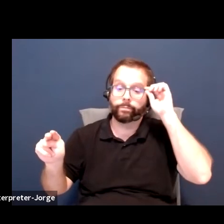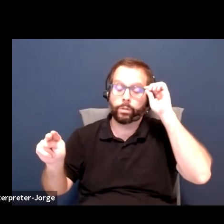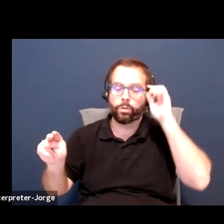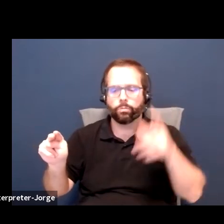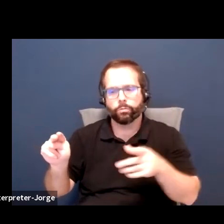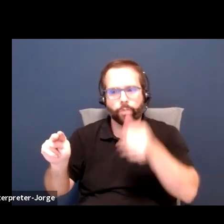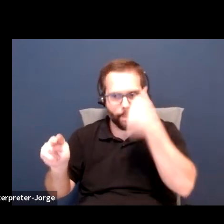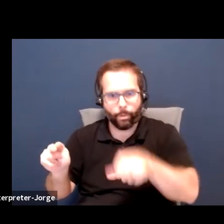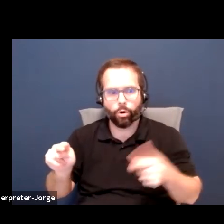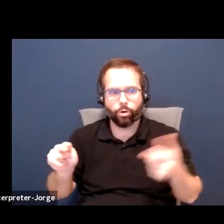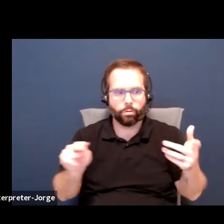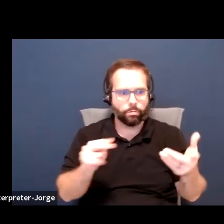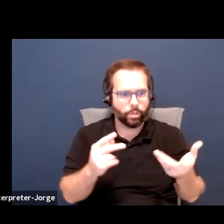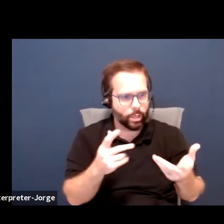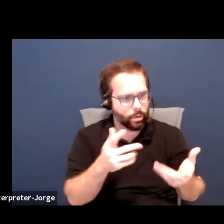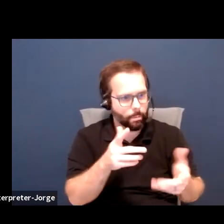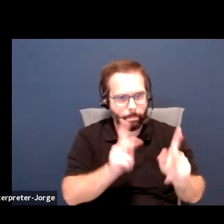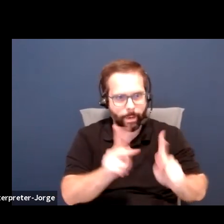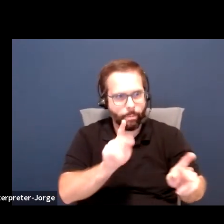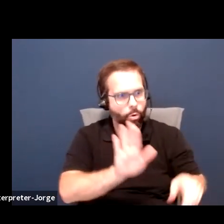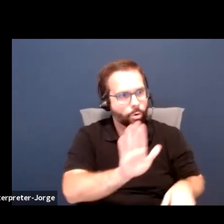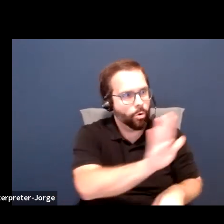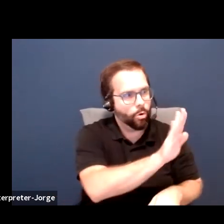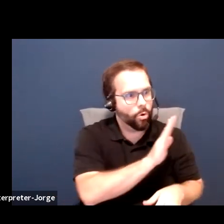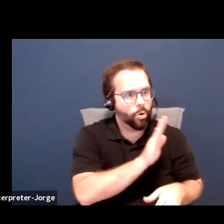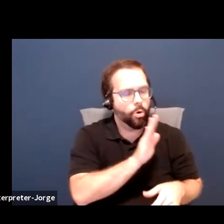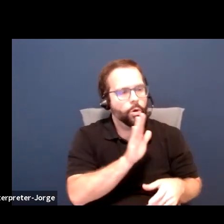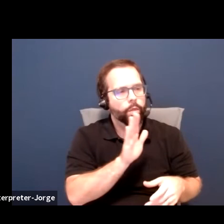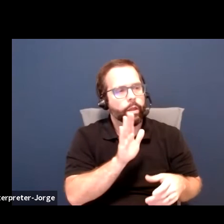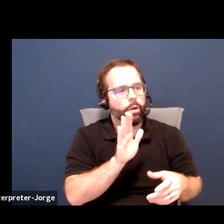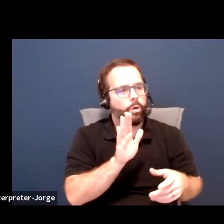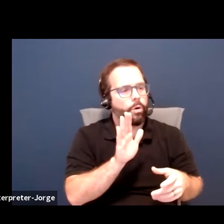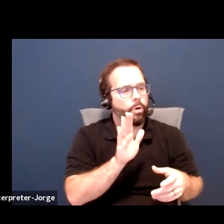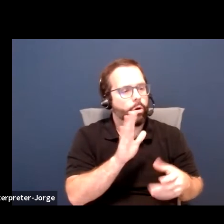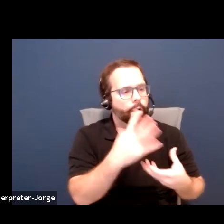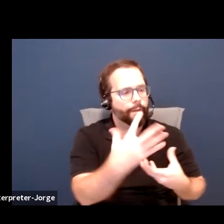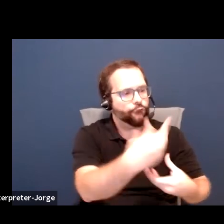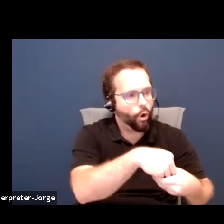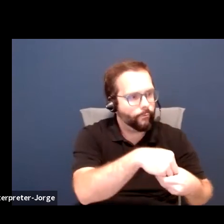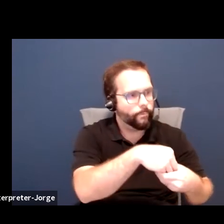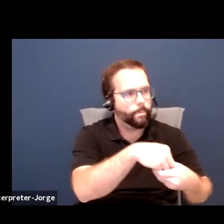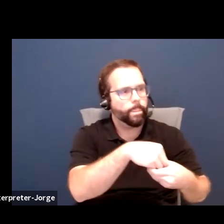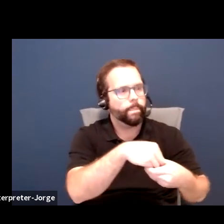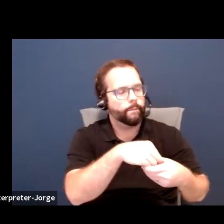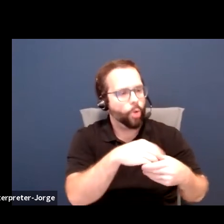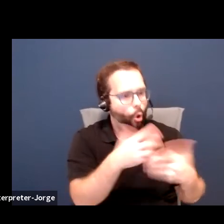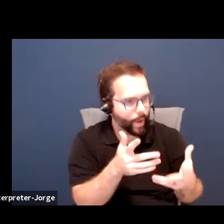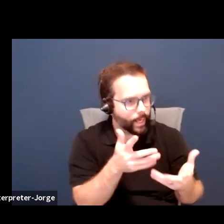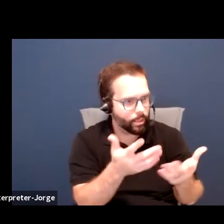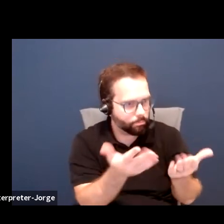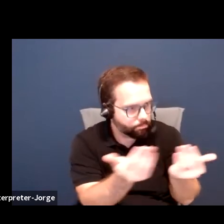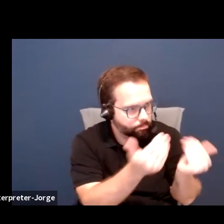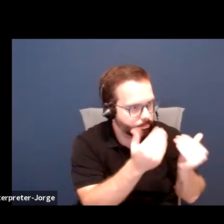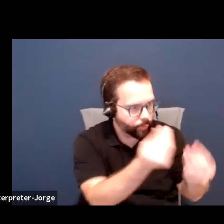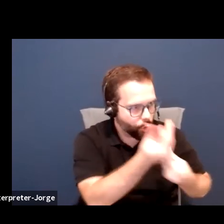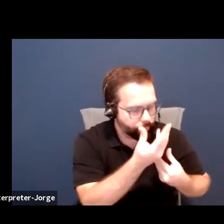process. Implementation is very much a staff process at Access Living. We make sure that